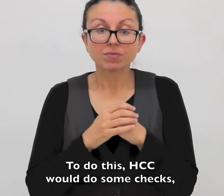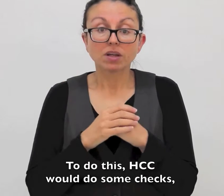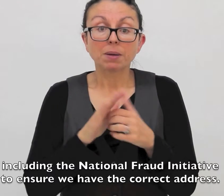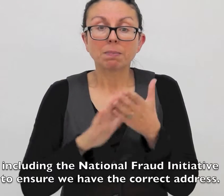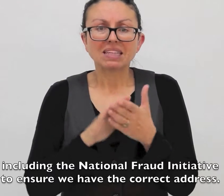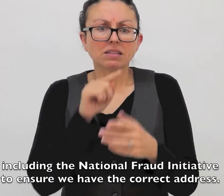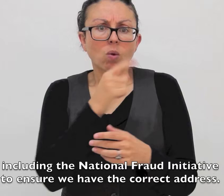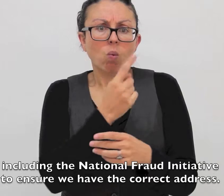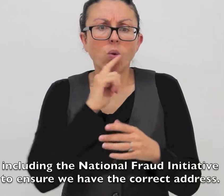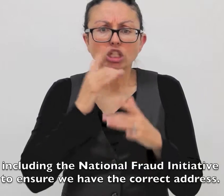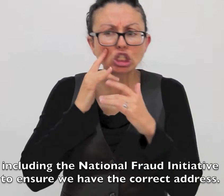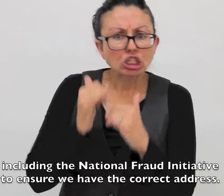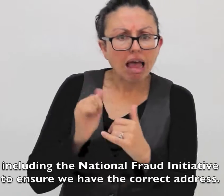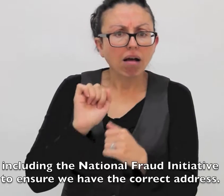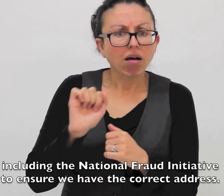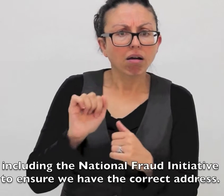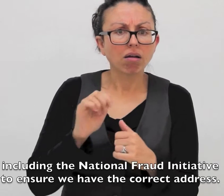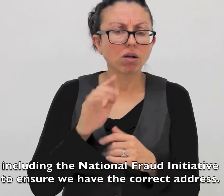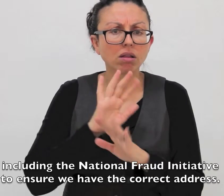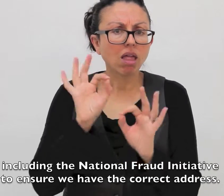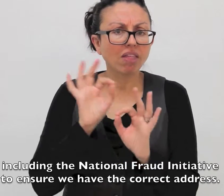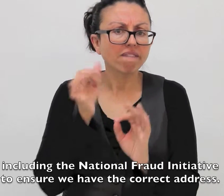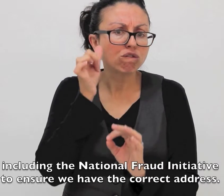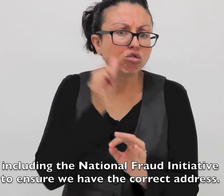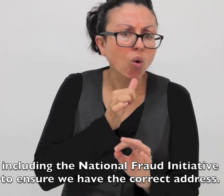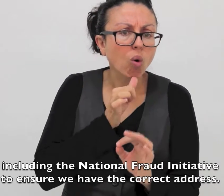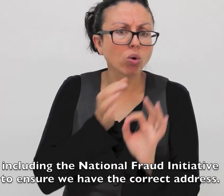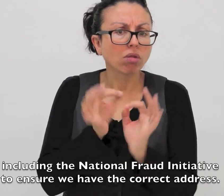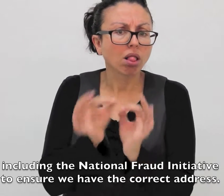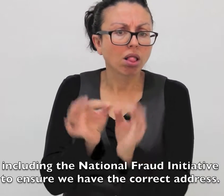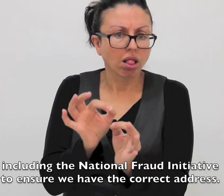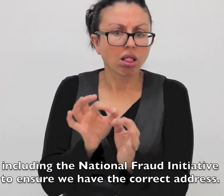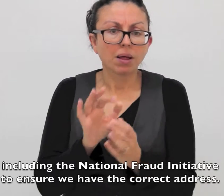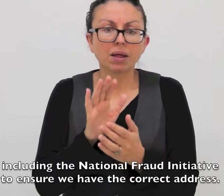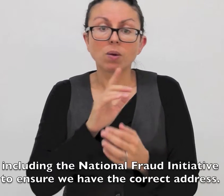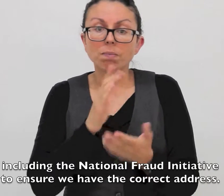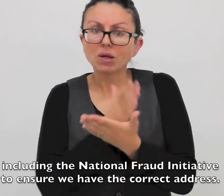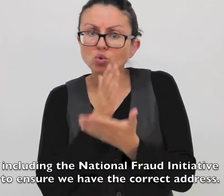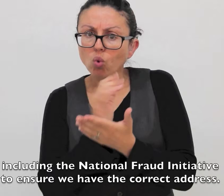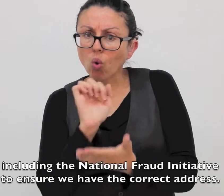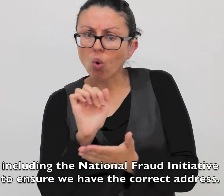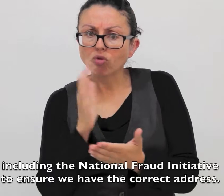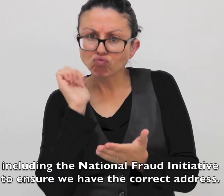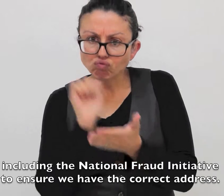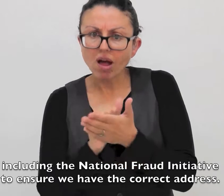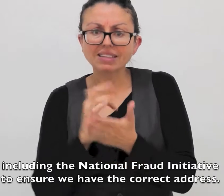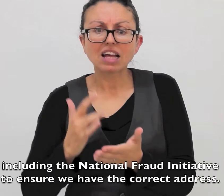HCC would do some checks, including the National Fraud Initiative, to ensure we have the